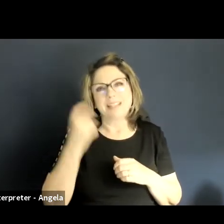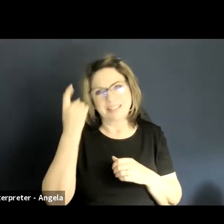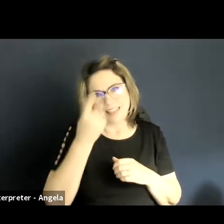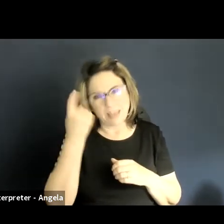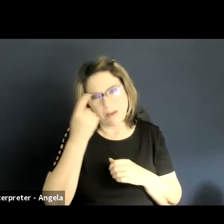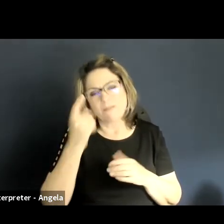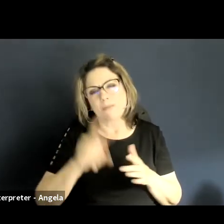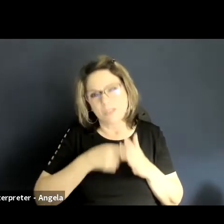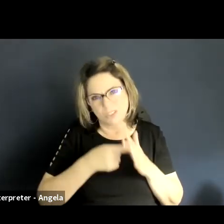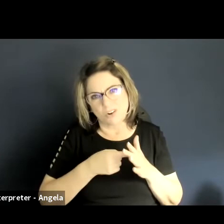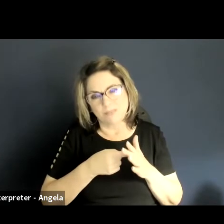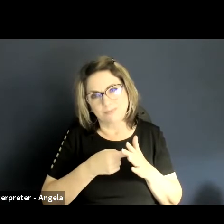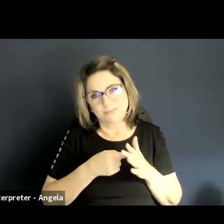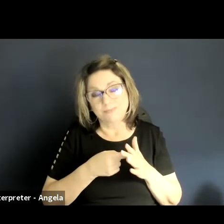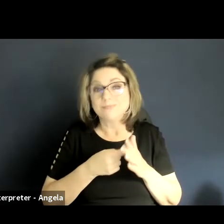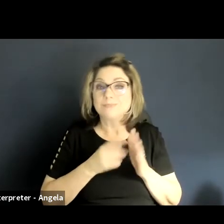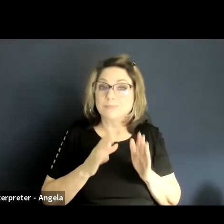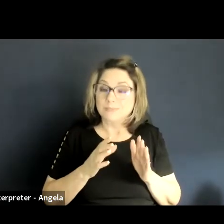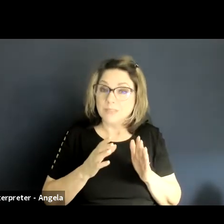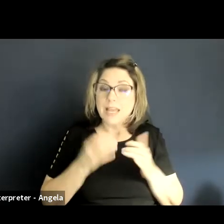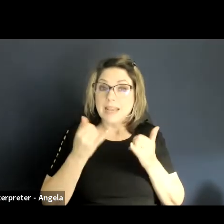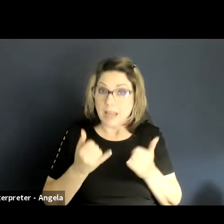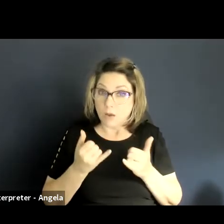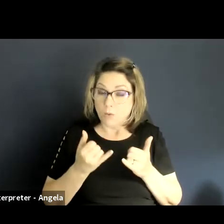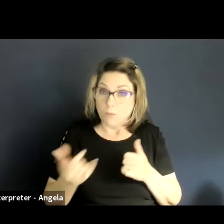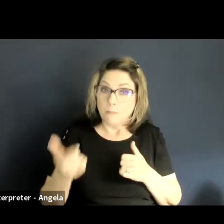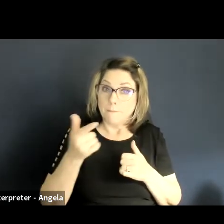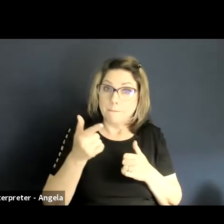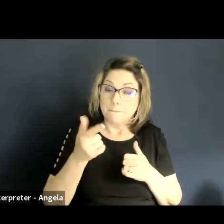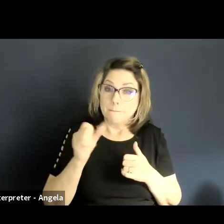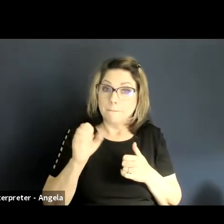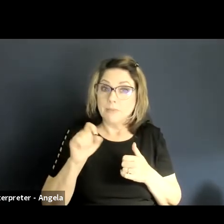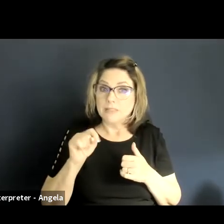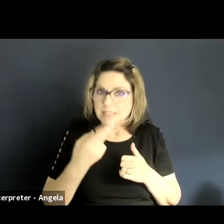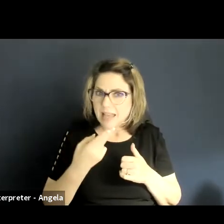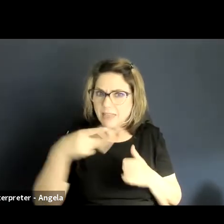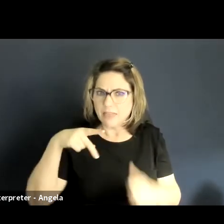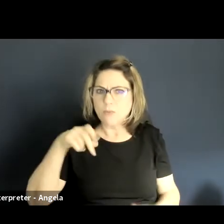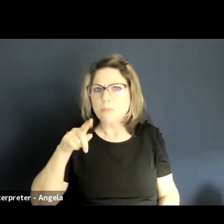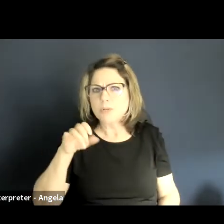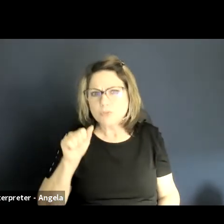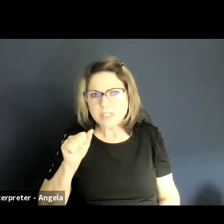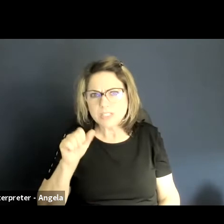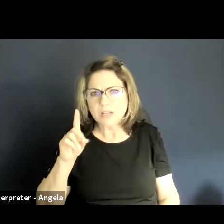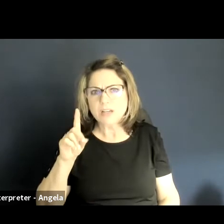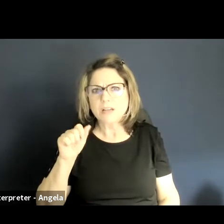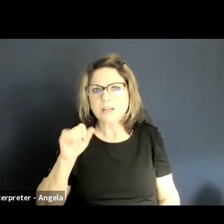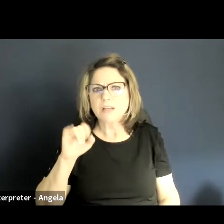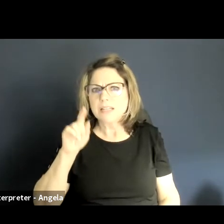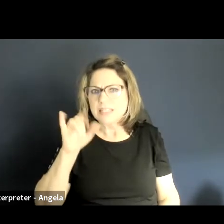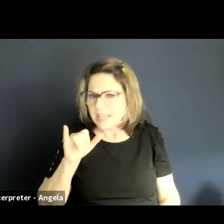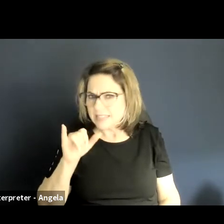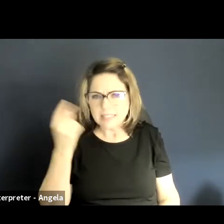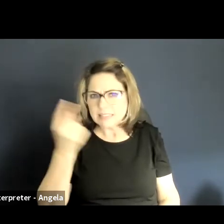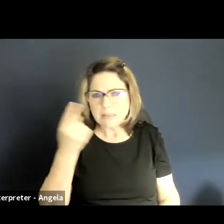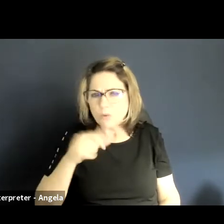start. And with that said, I'm going to turn it back to Seth or Patricia or Daisy for any comments on program evaluation that